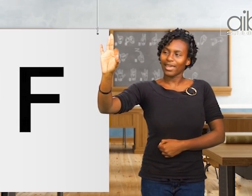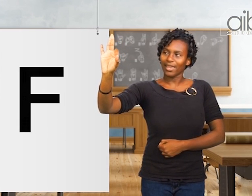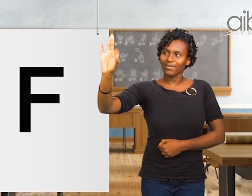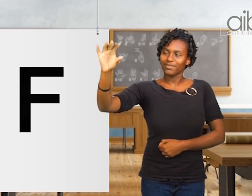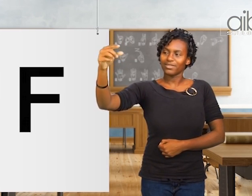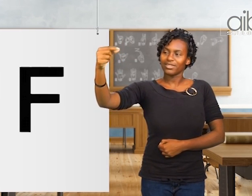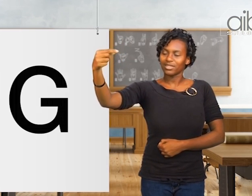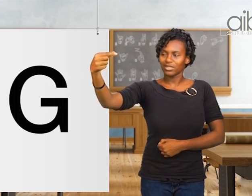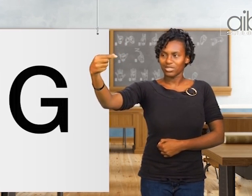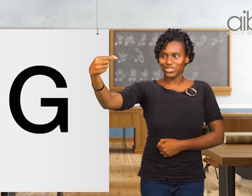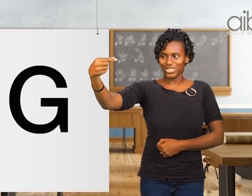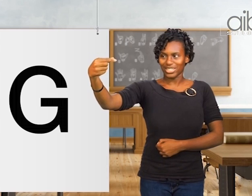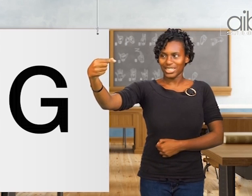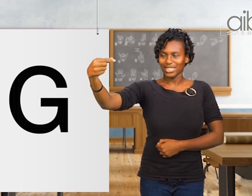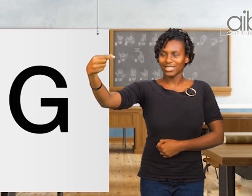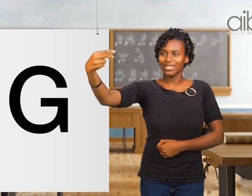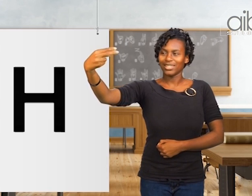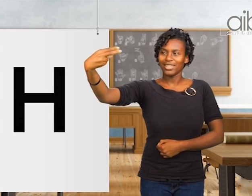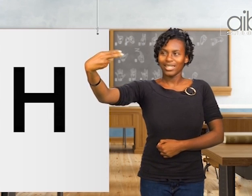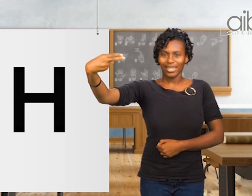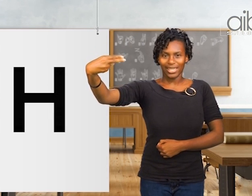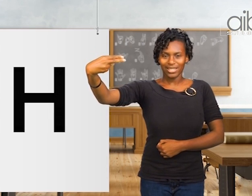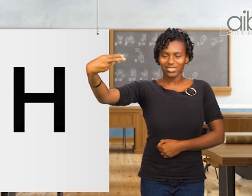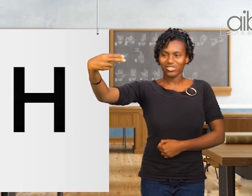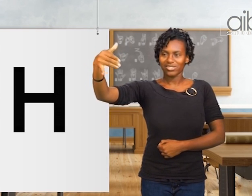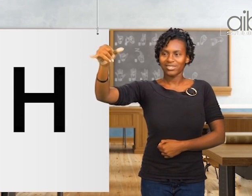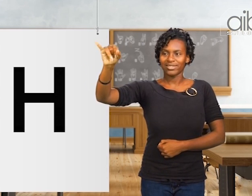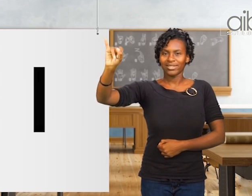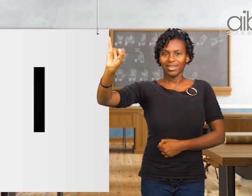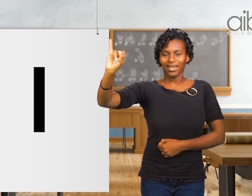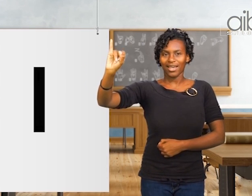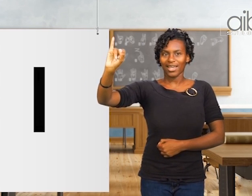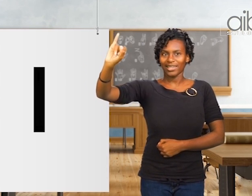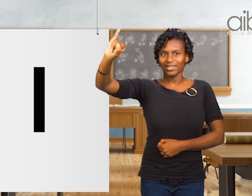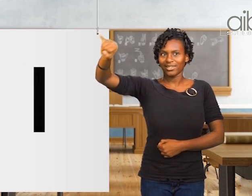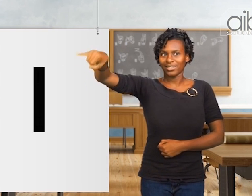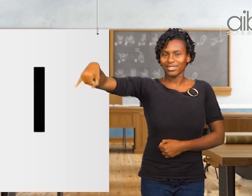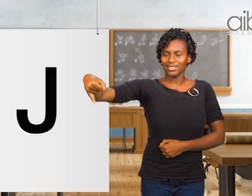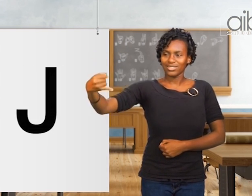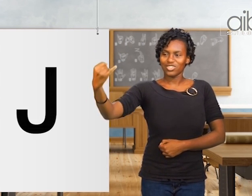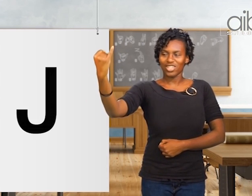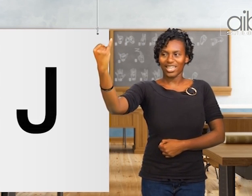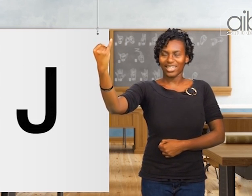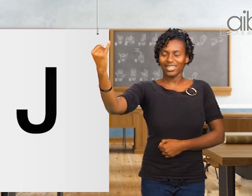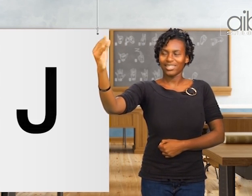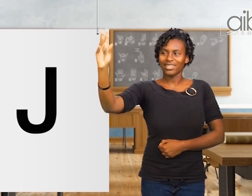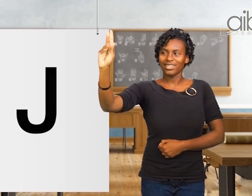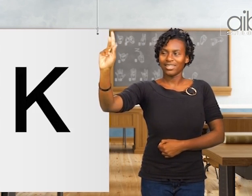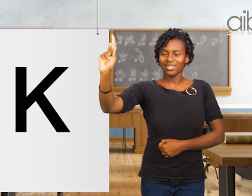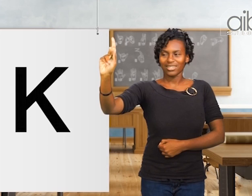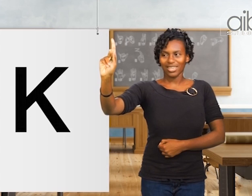F, G, H, I, J,